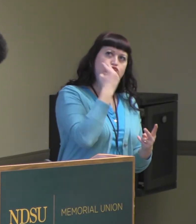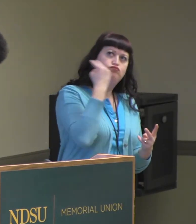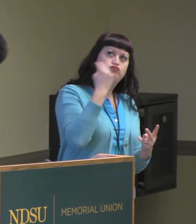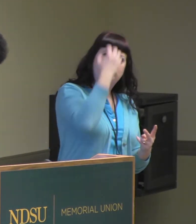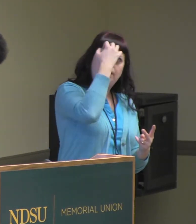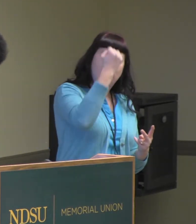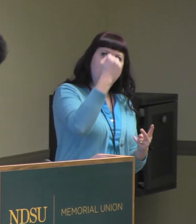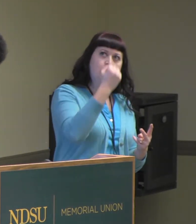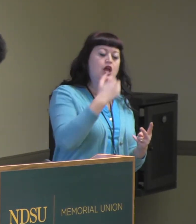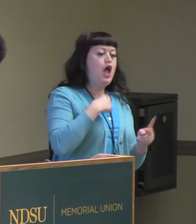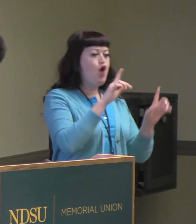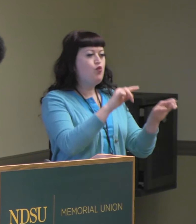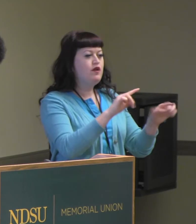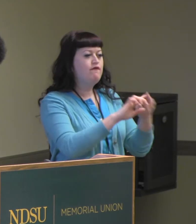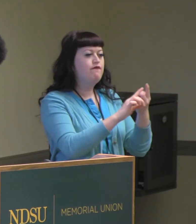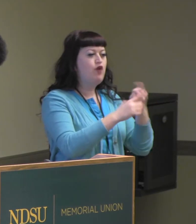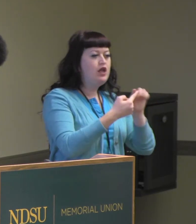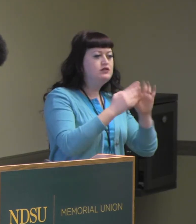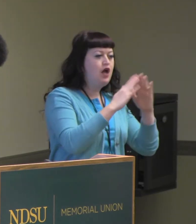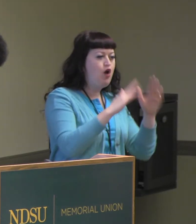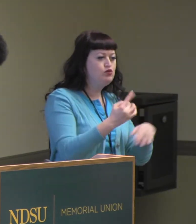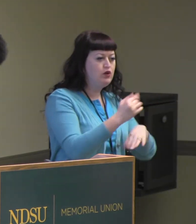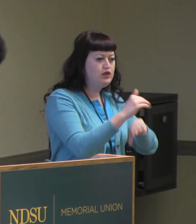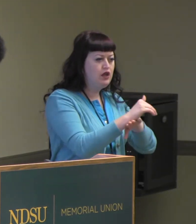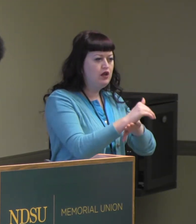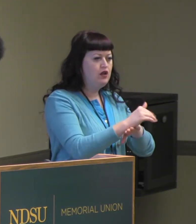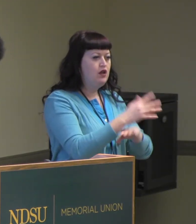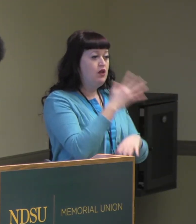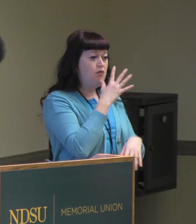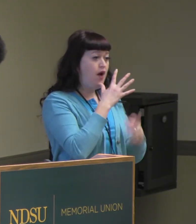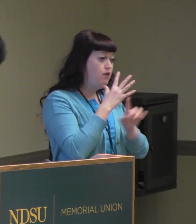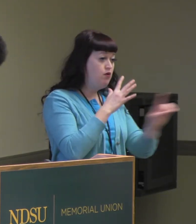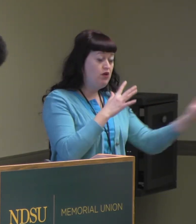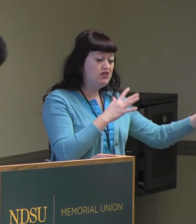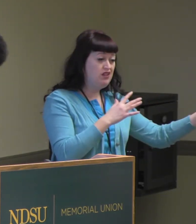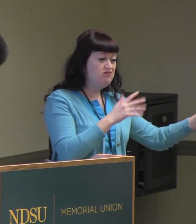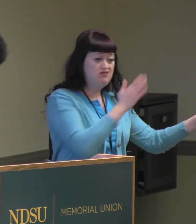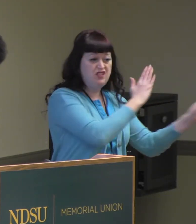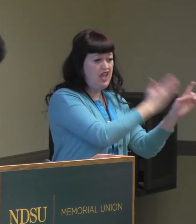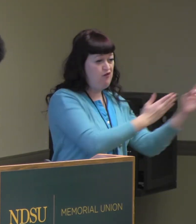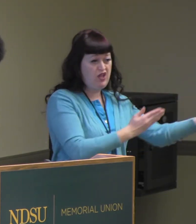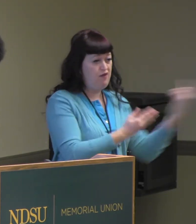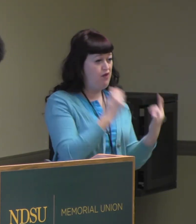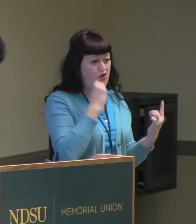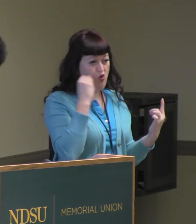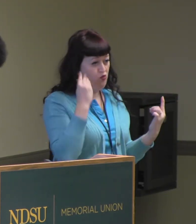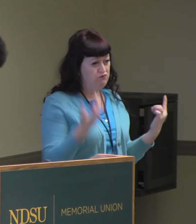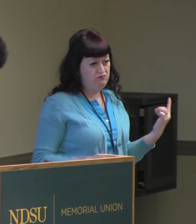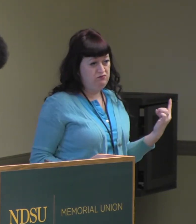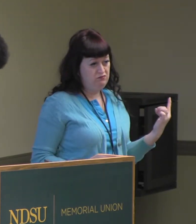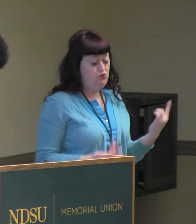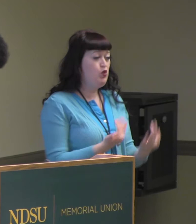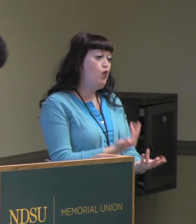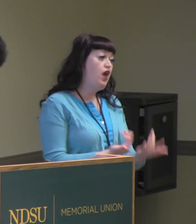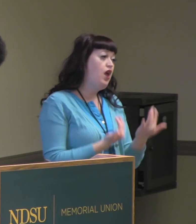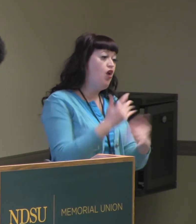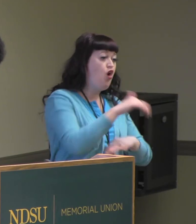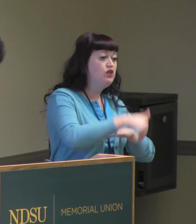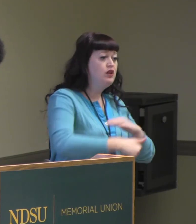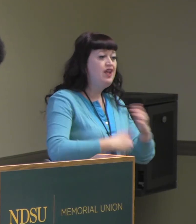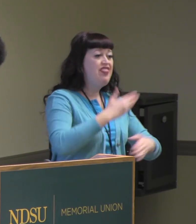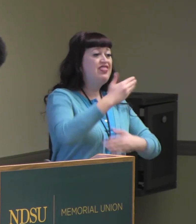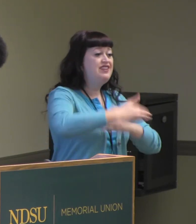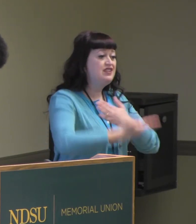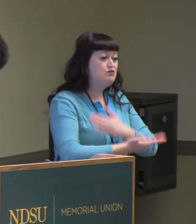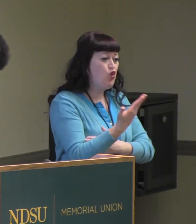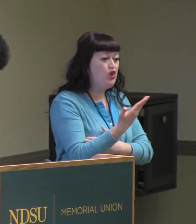I was at my friend's house one night. His mom went outside and never came back. We all were worried about her all night. The next morning, we found her